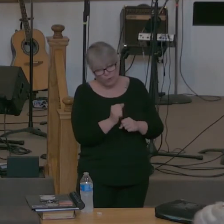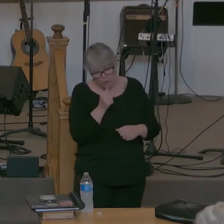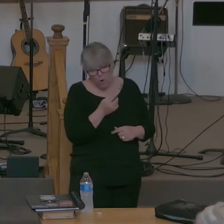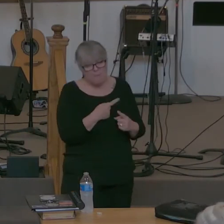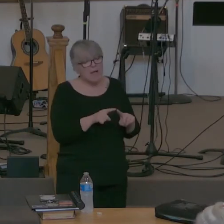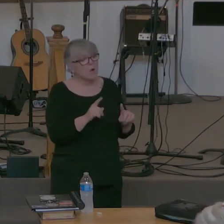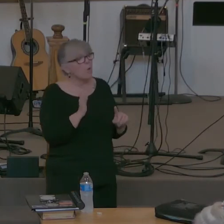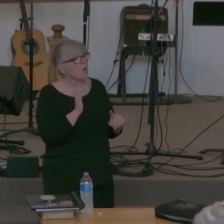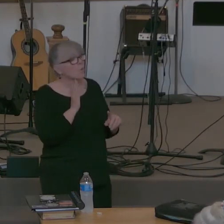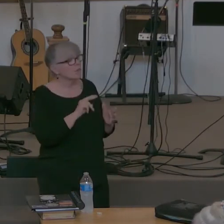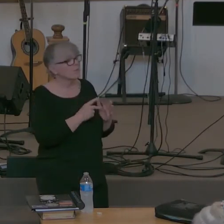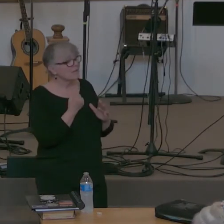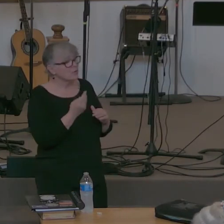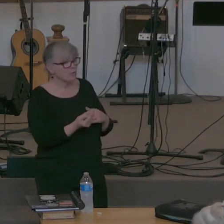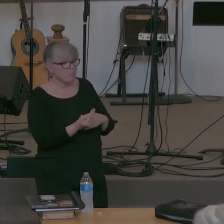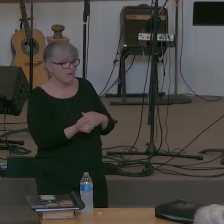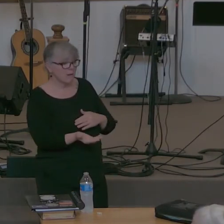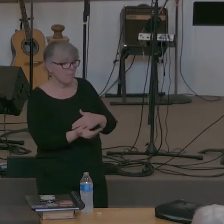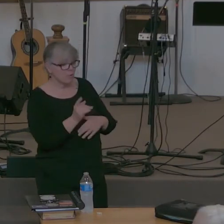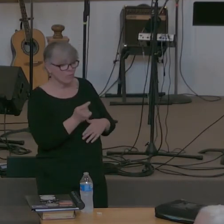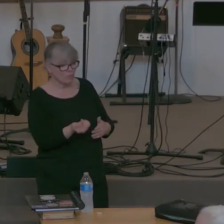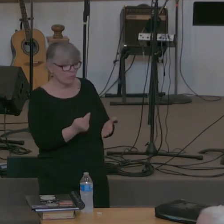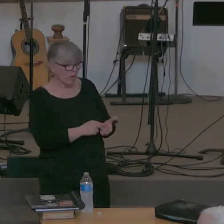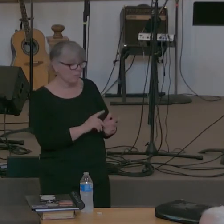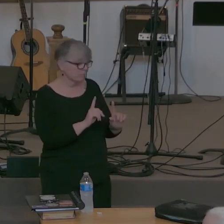is it really going to mean to you Monday morning when you got to get up and go to work?